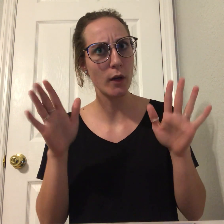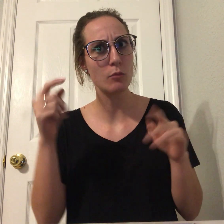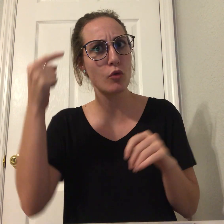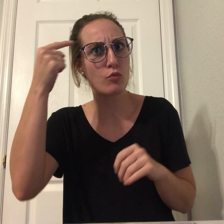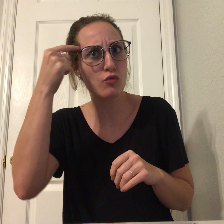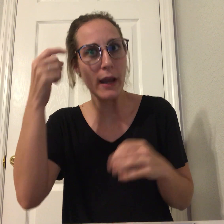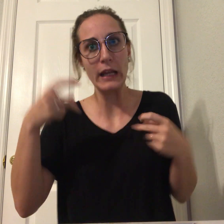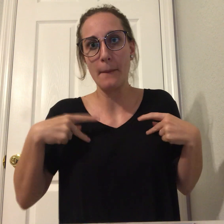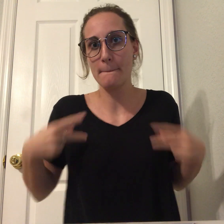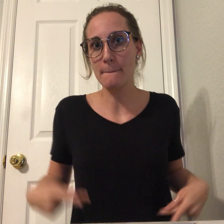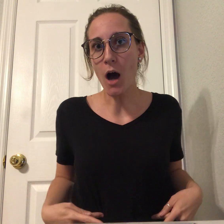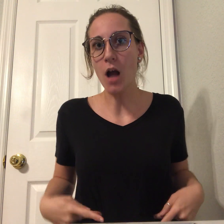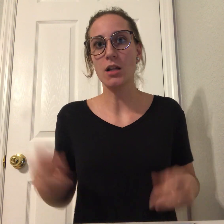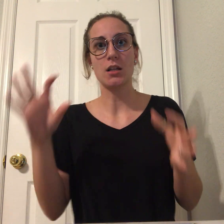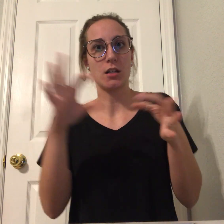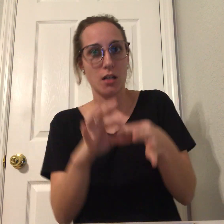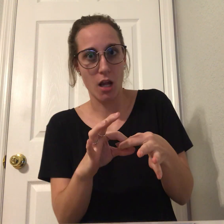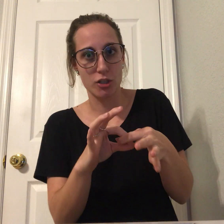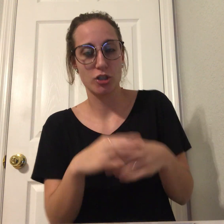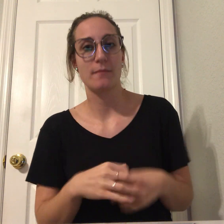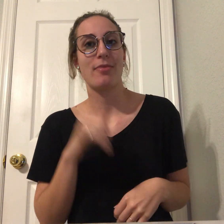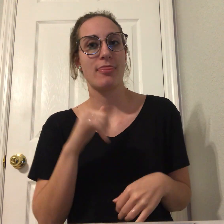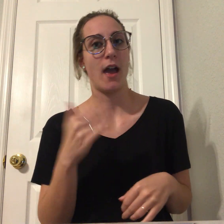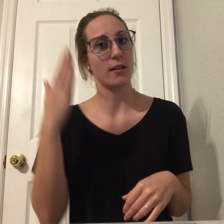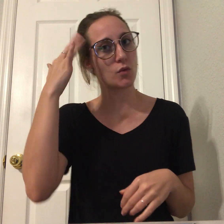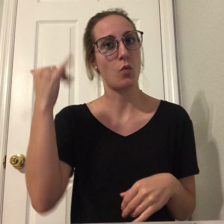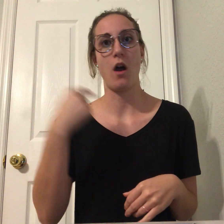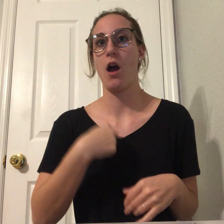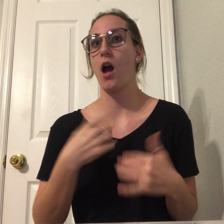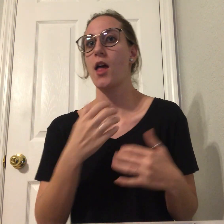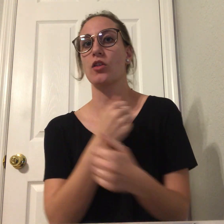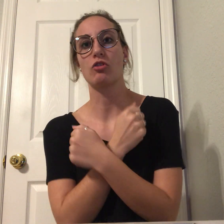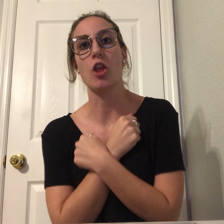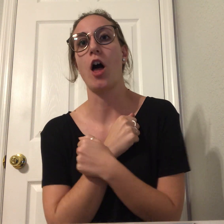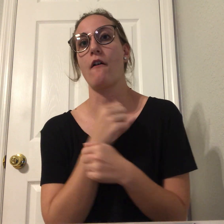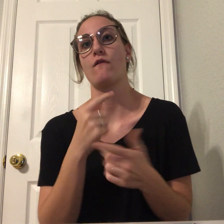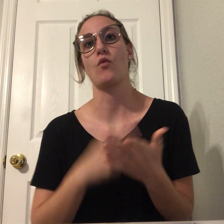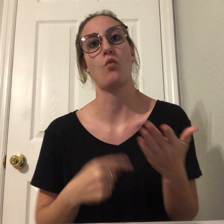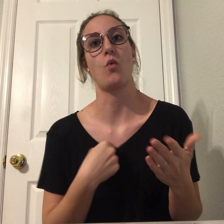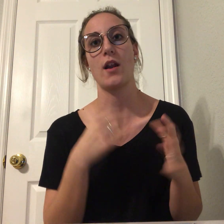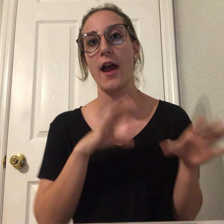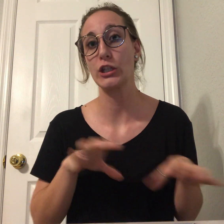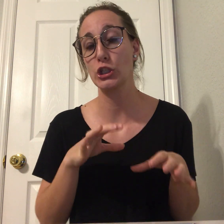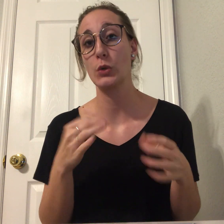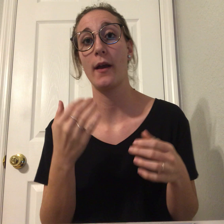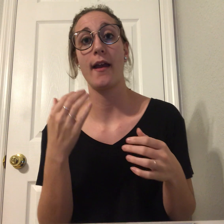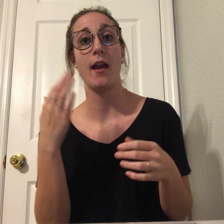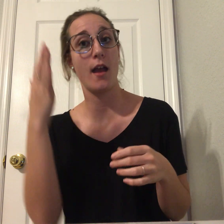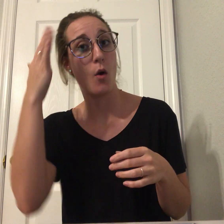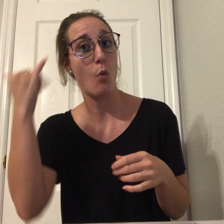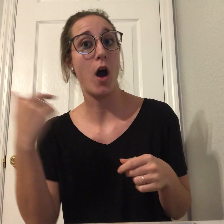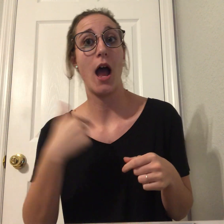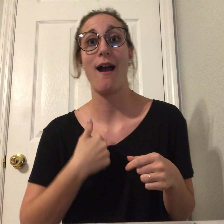which is why I love what I do and why I continue to study the psychology of